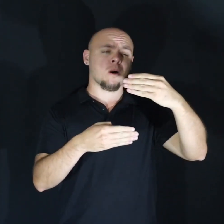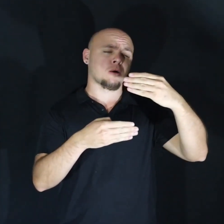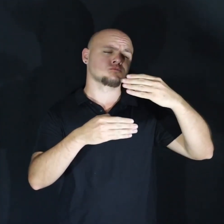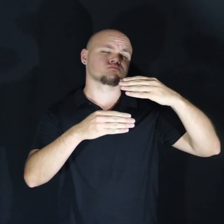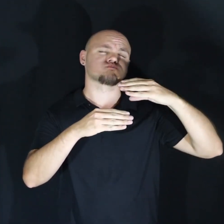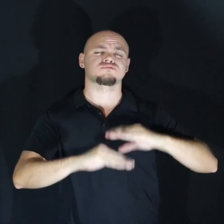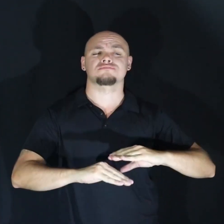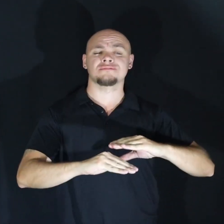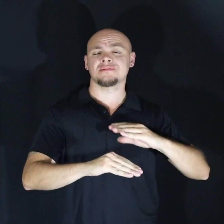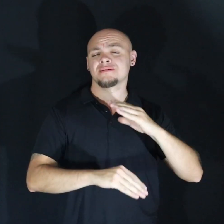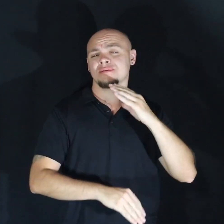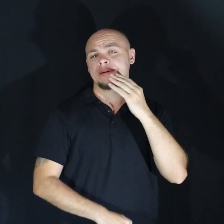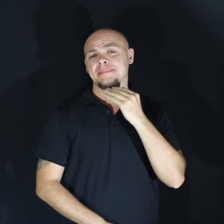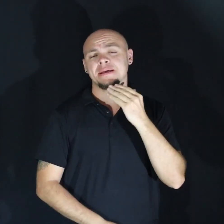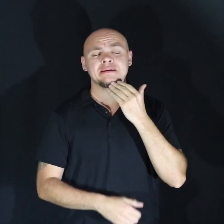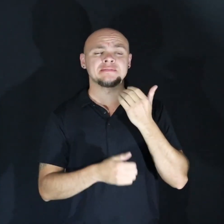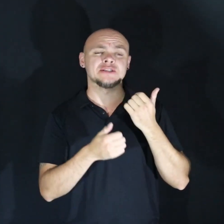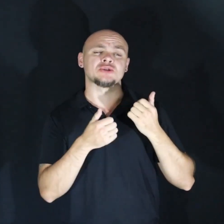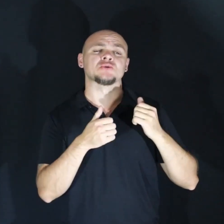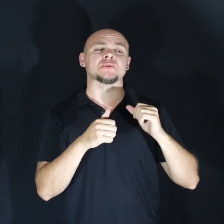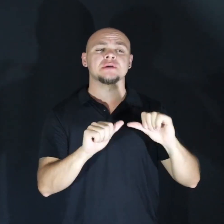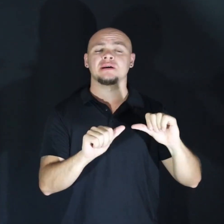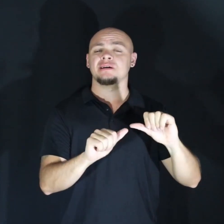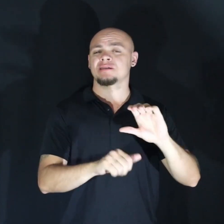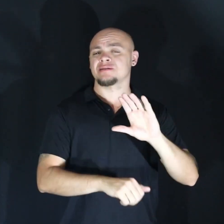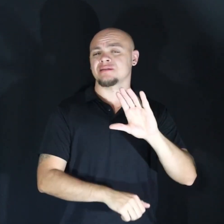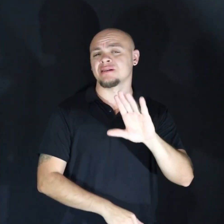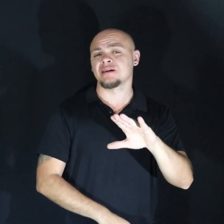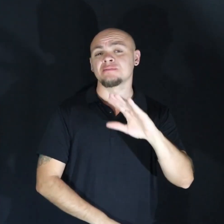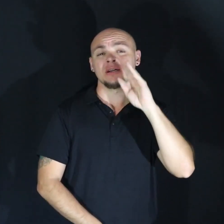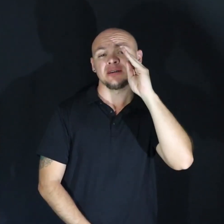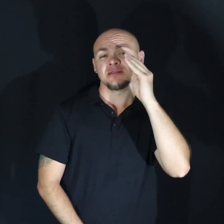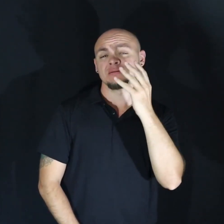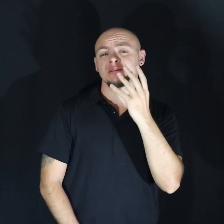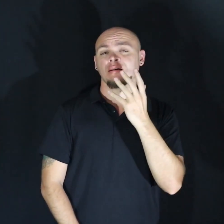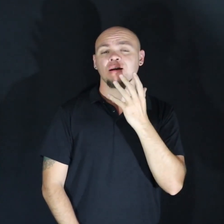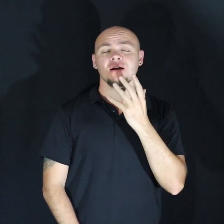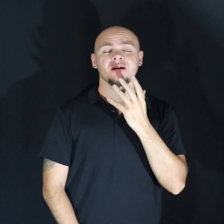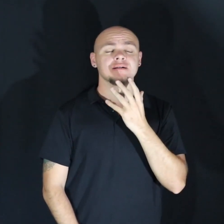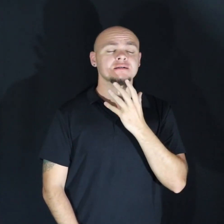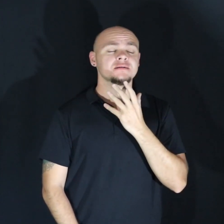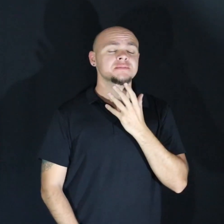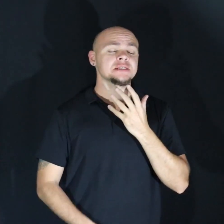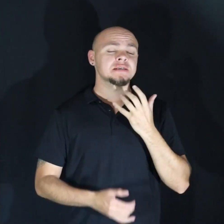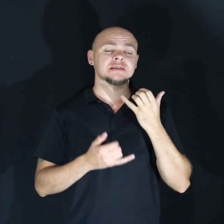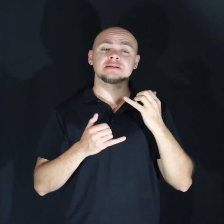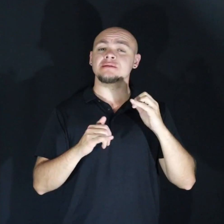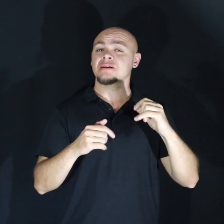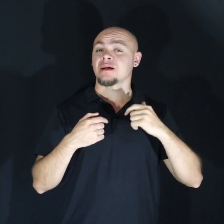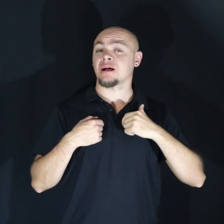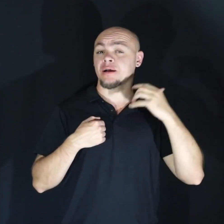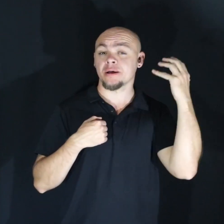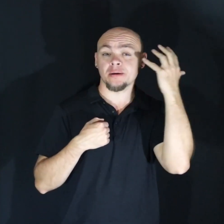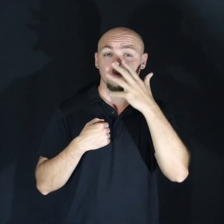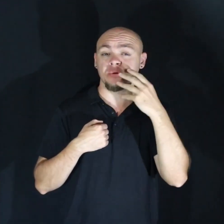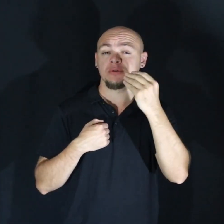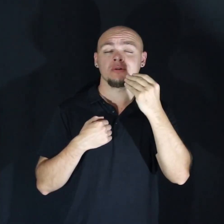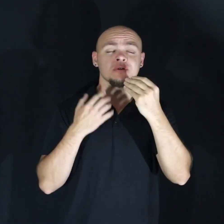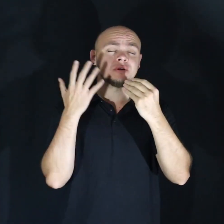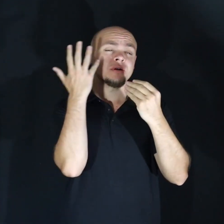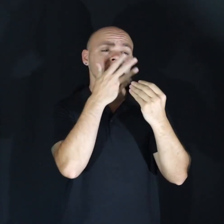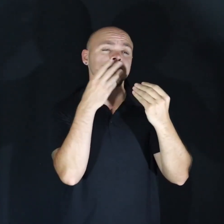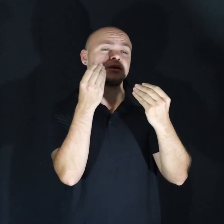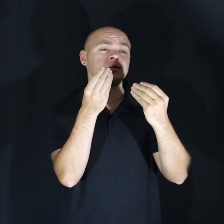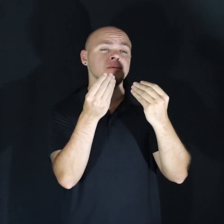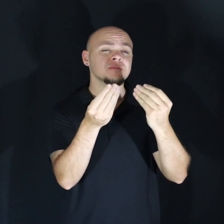walls, baby. But tell me, am I still beautiful,